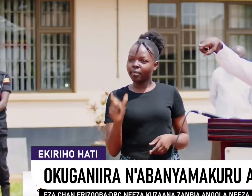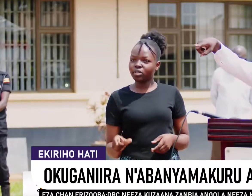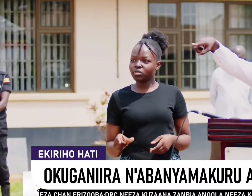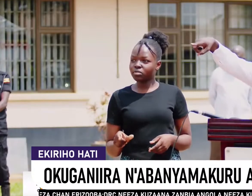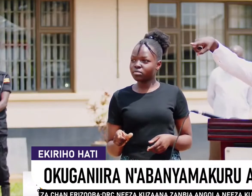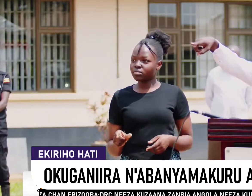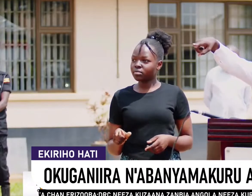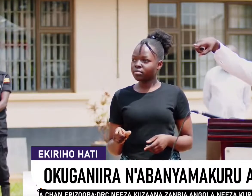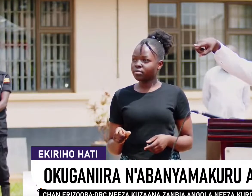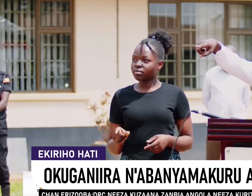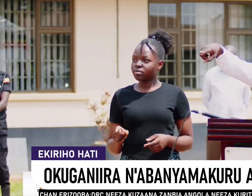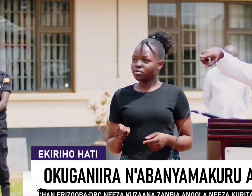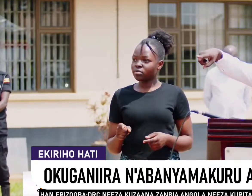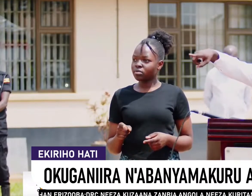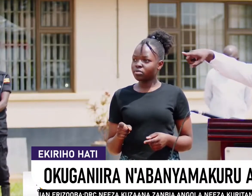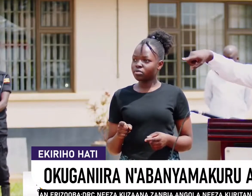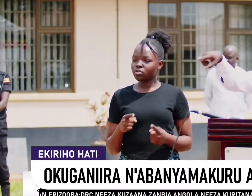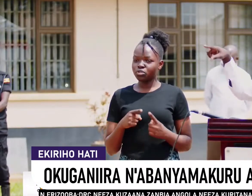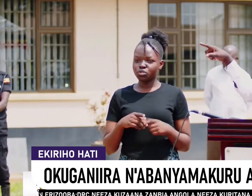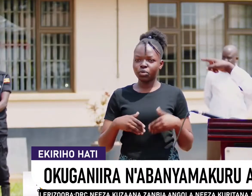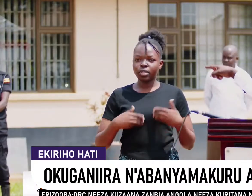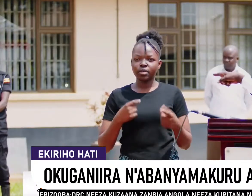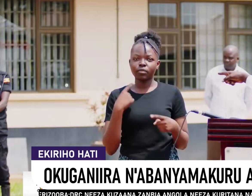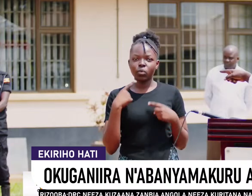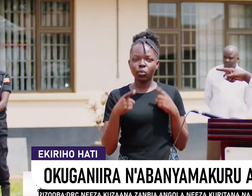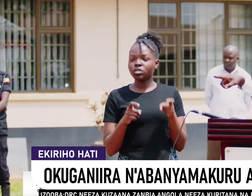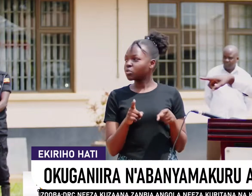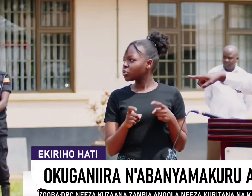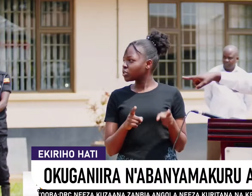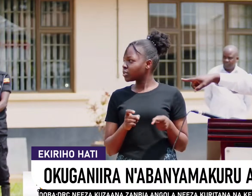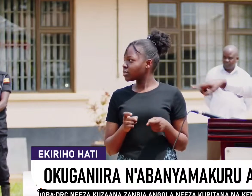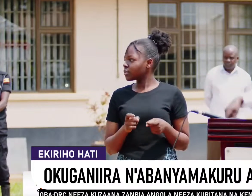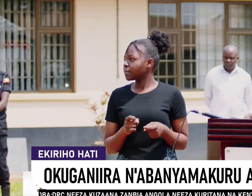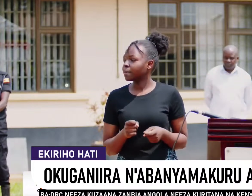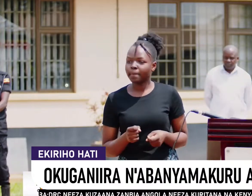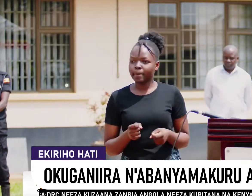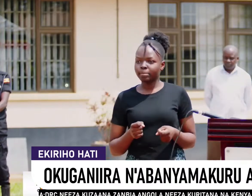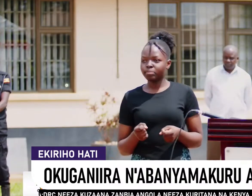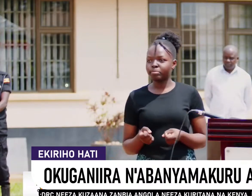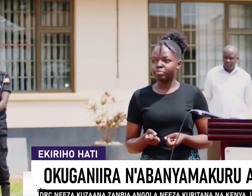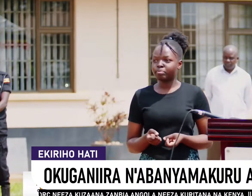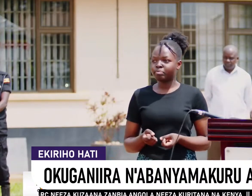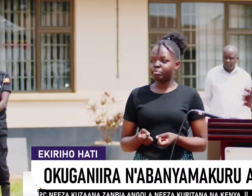are you both Richards? Oh no, okay, Richard. Yes.